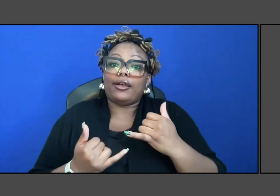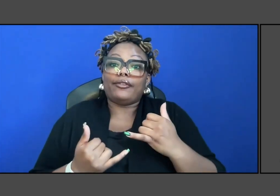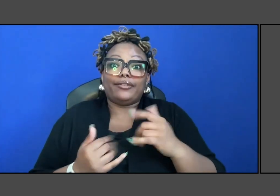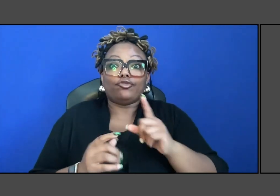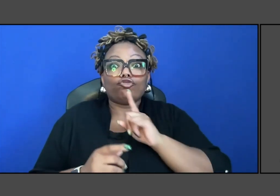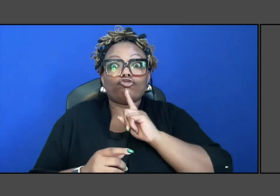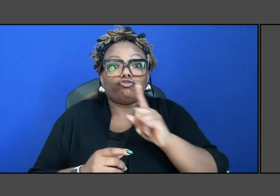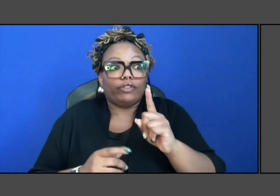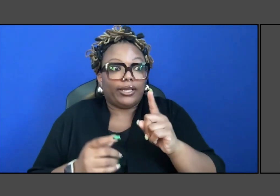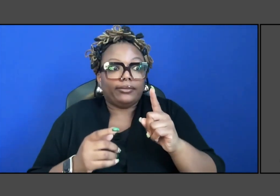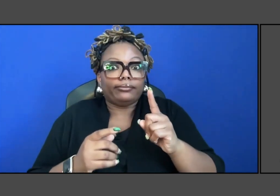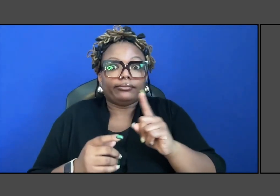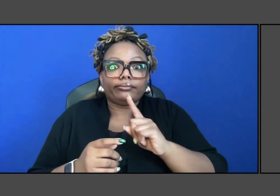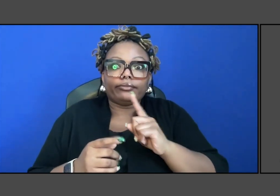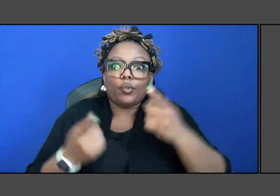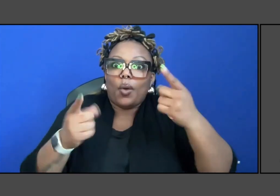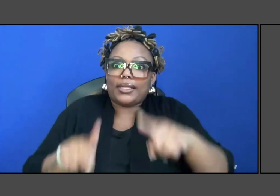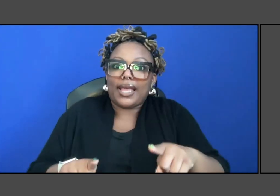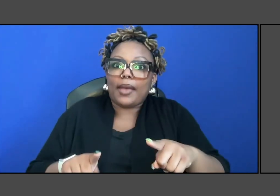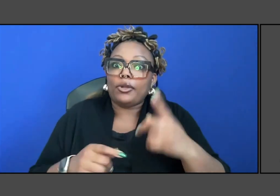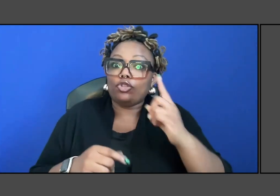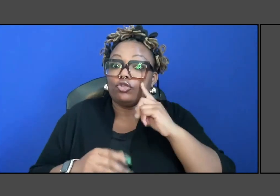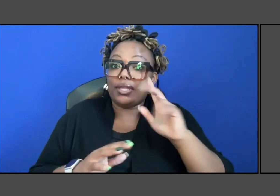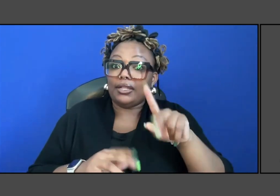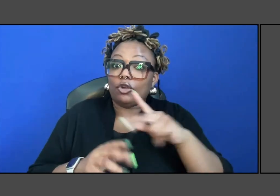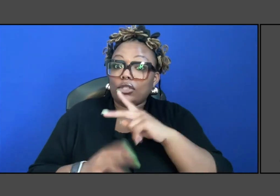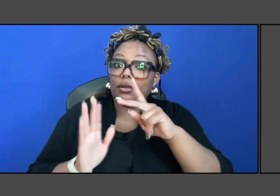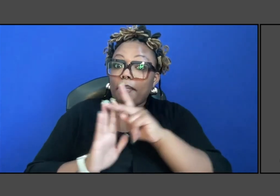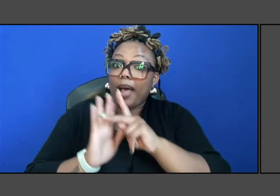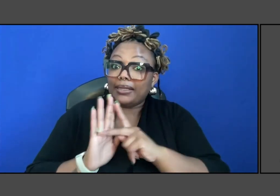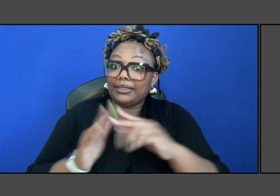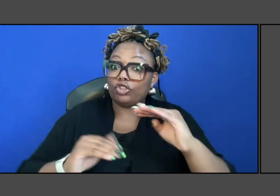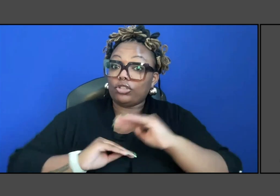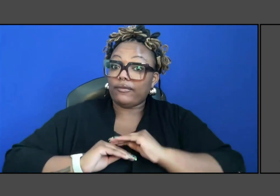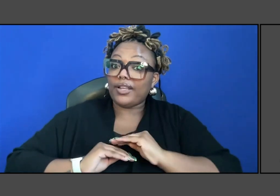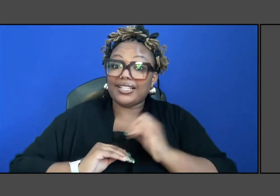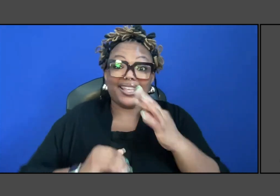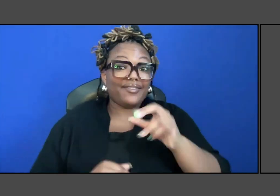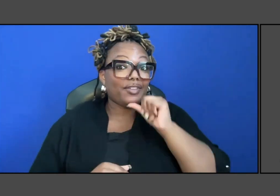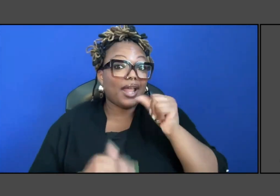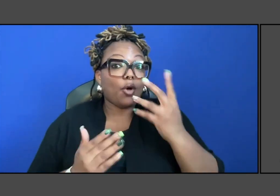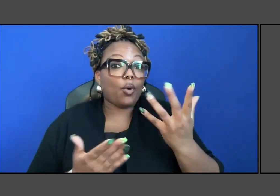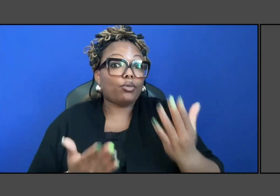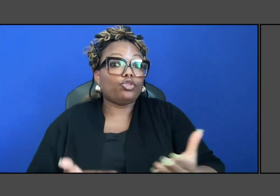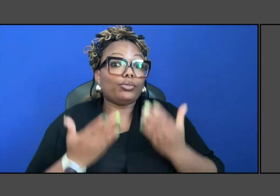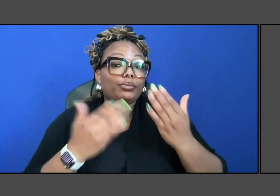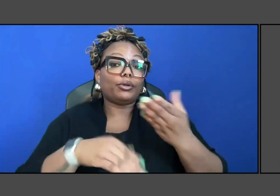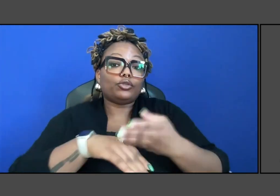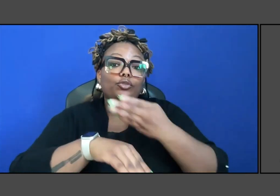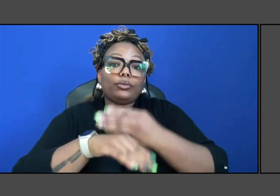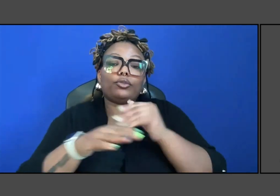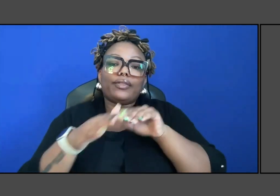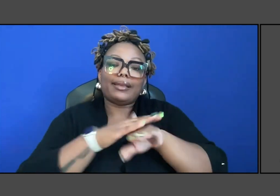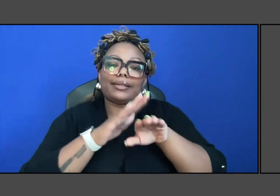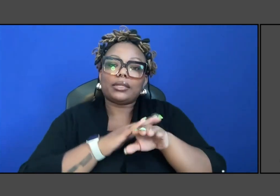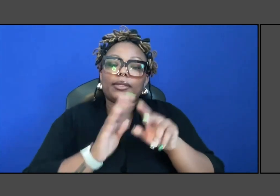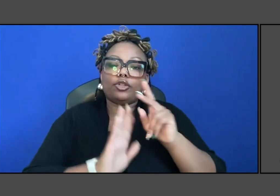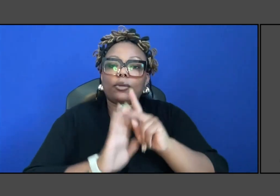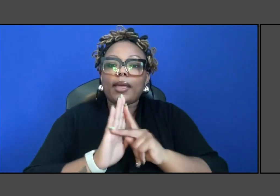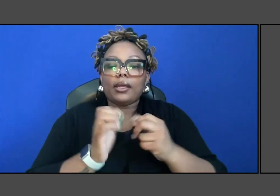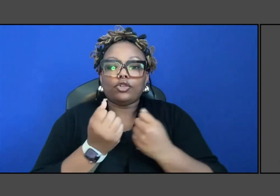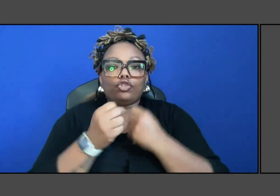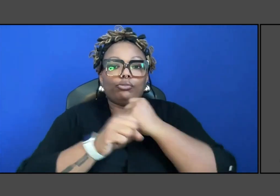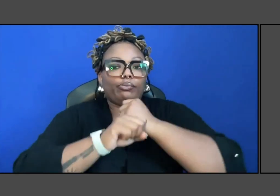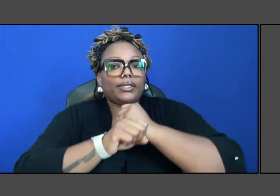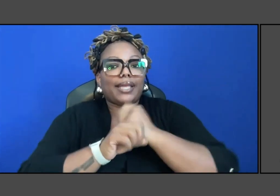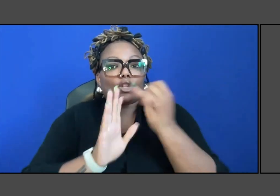these policies are sufficient? If not, what would you propose to improve their accessibility? And you can just take any piece